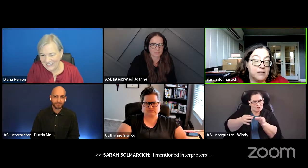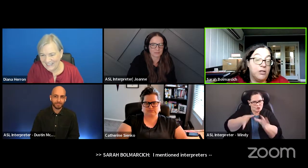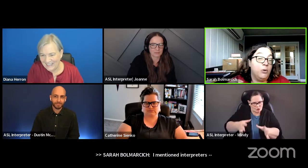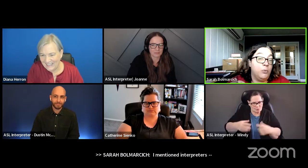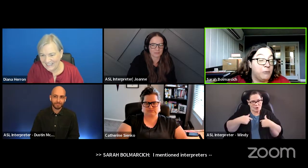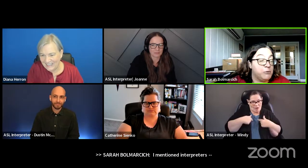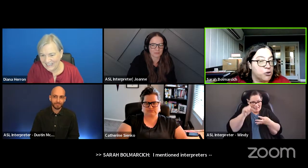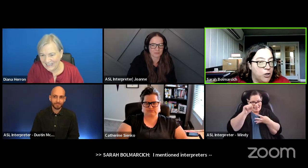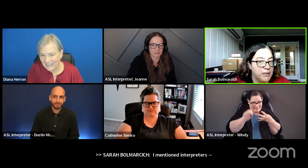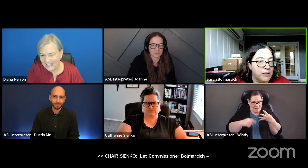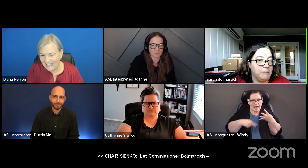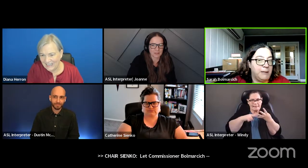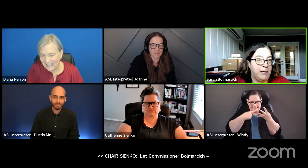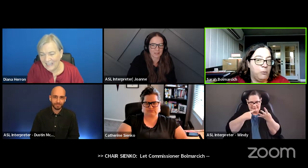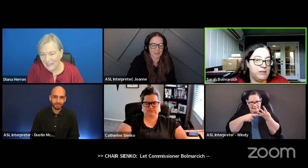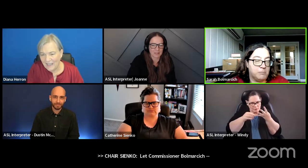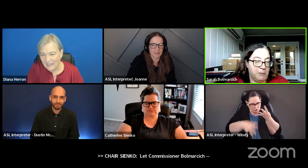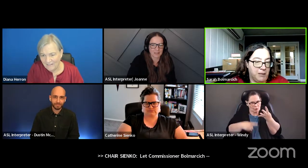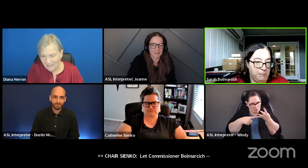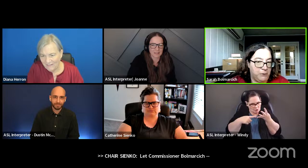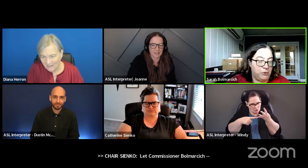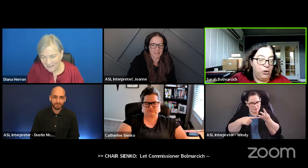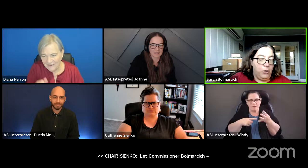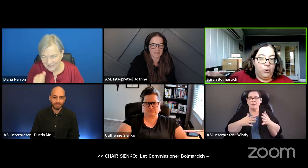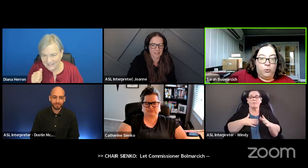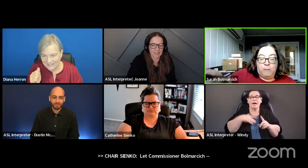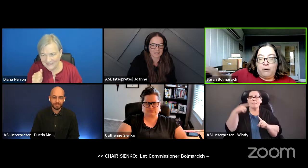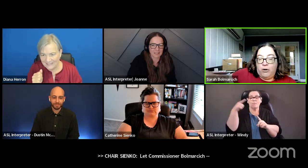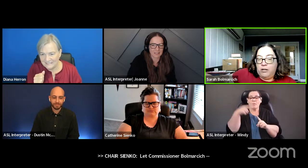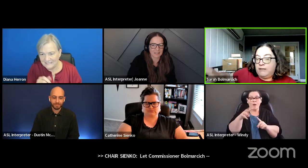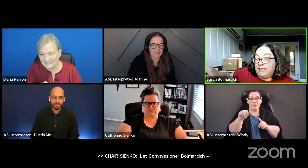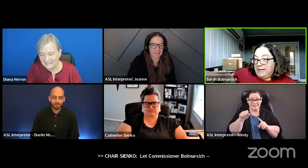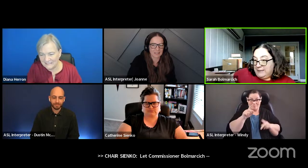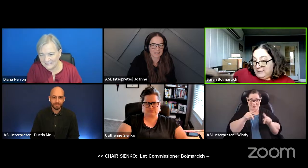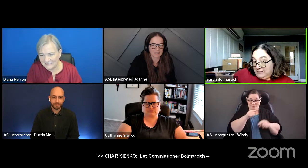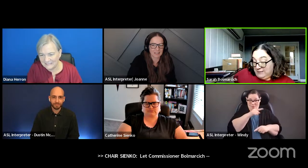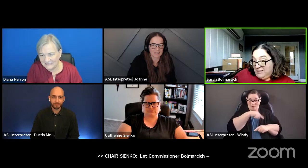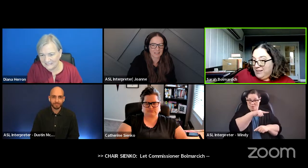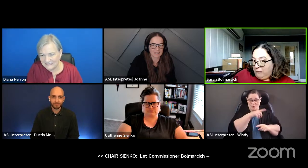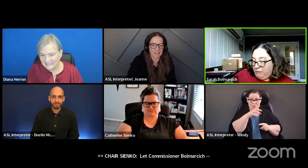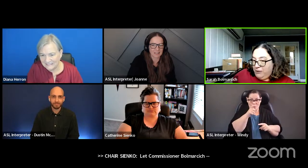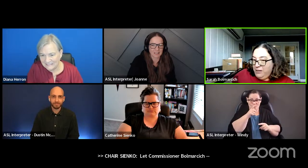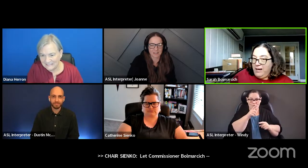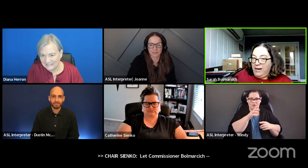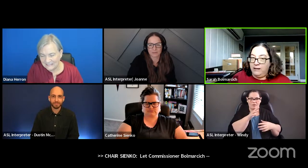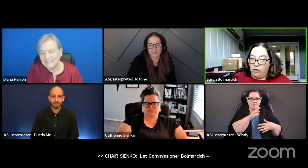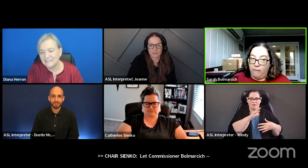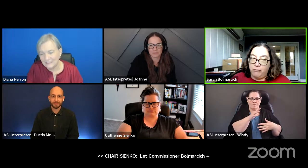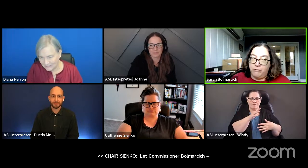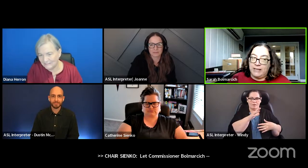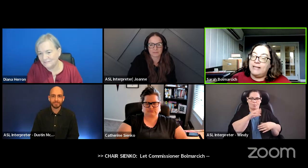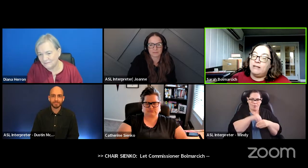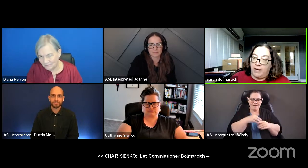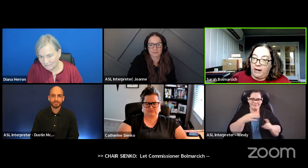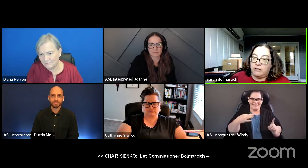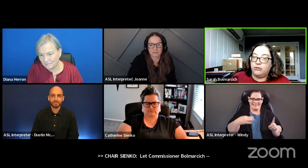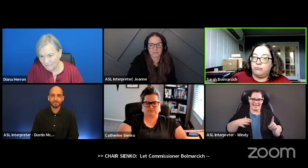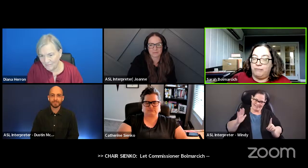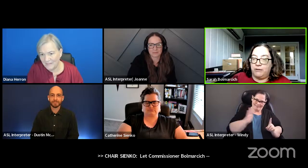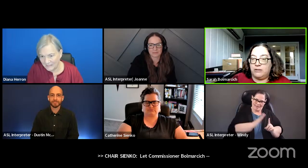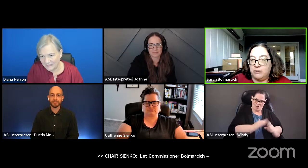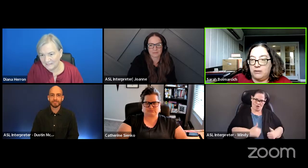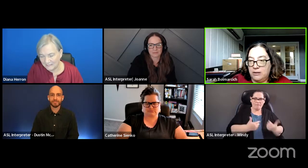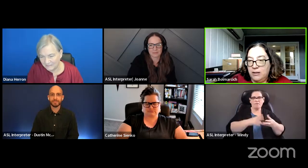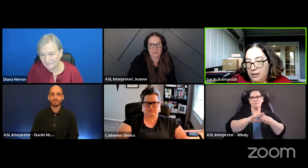my list. What I was talking about was people who were part of a candidate's life, offering kind of